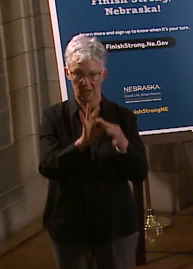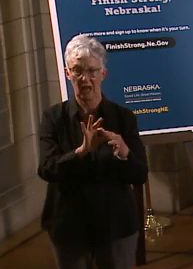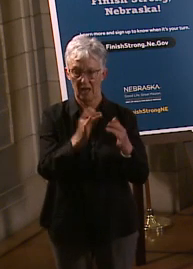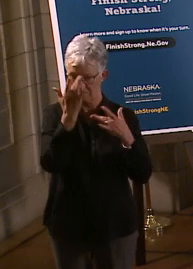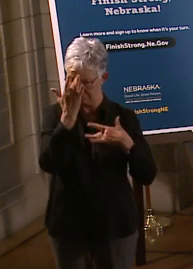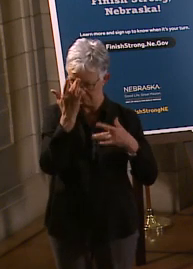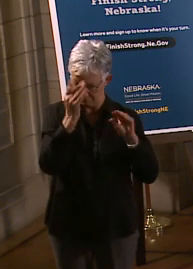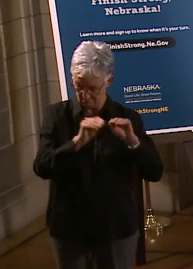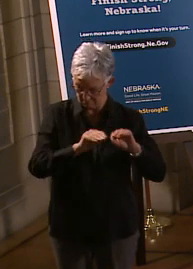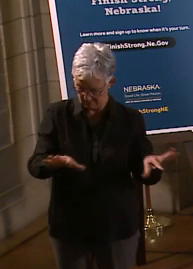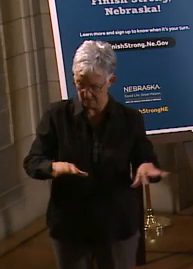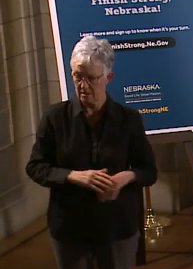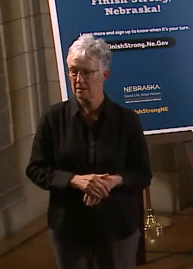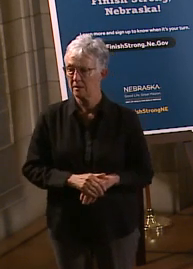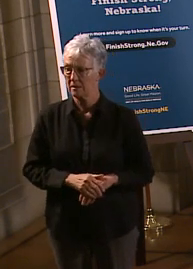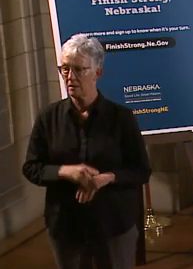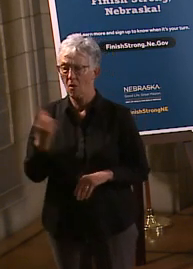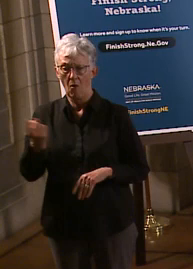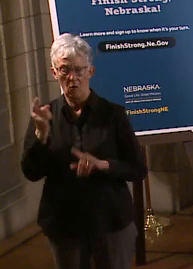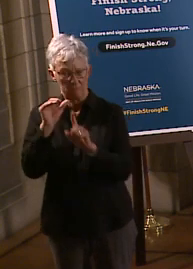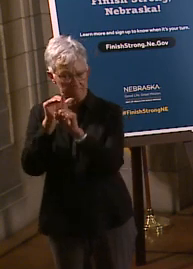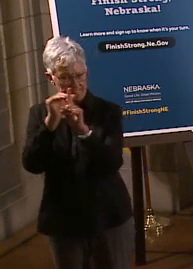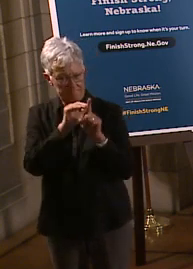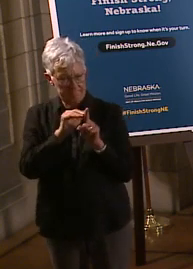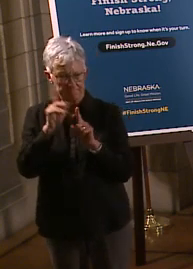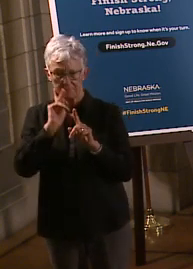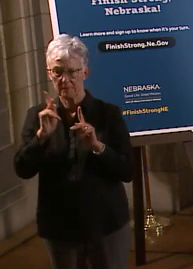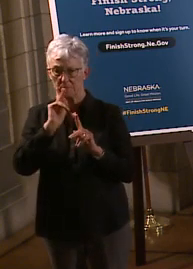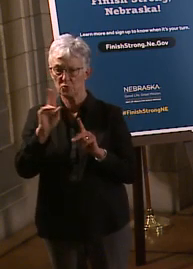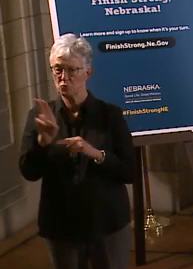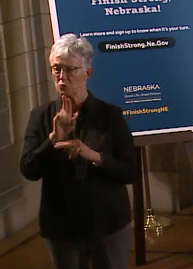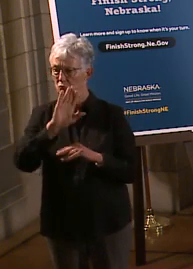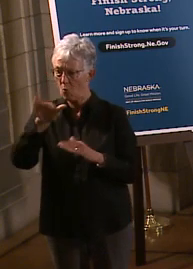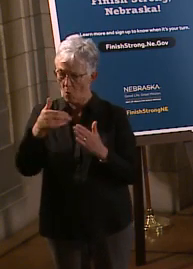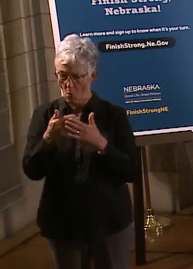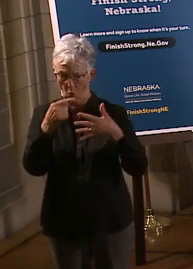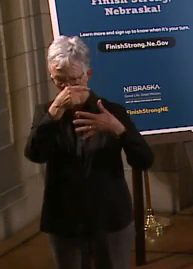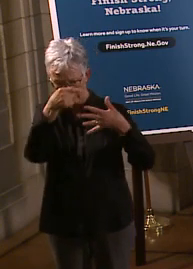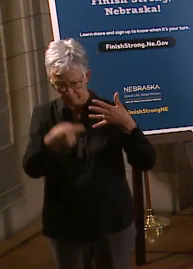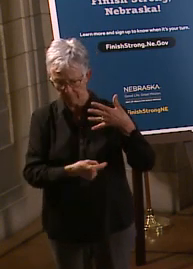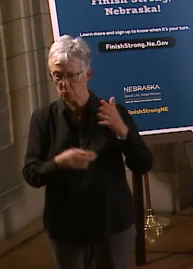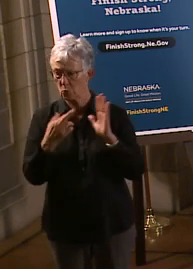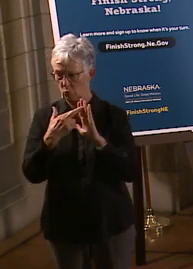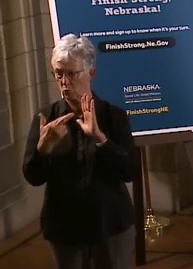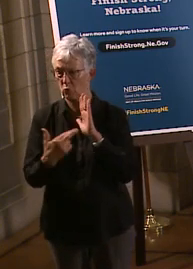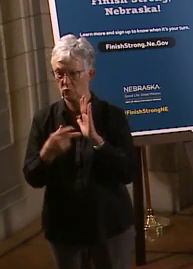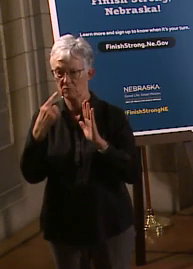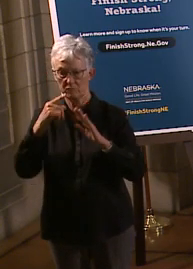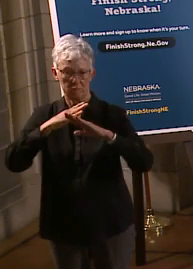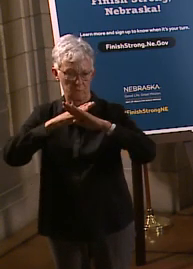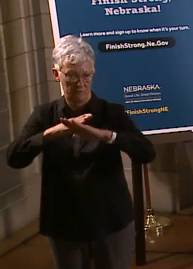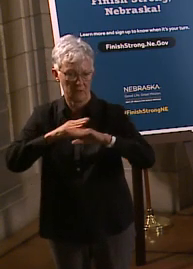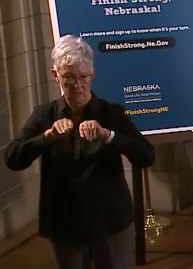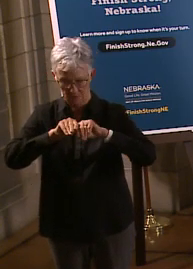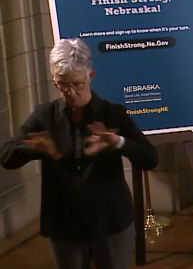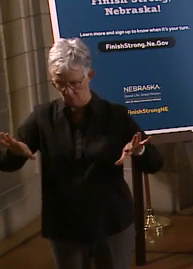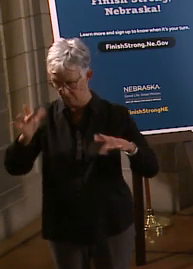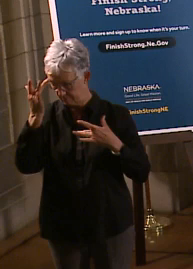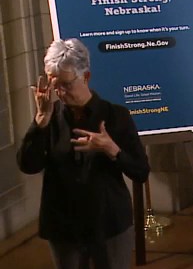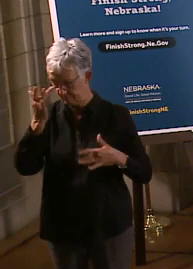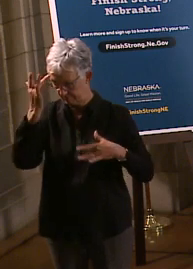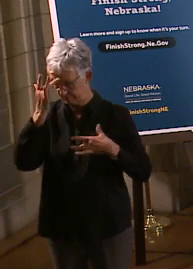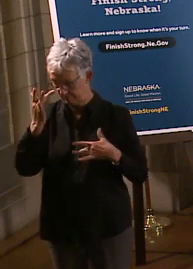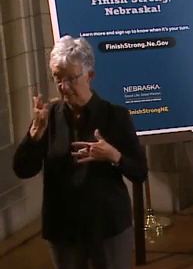people, please continue to use all the tools that we've given you to be able to slow the spread of the virus, even though we are making great progress with regard